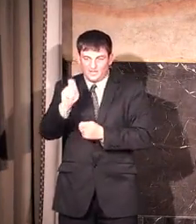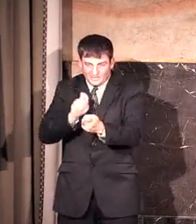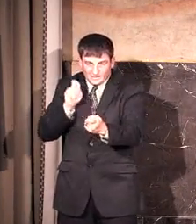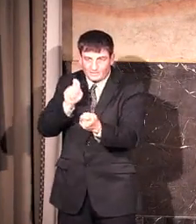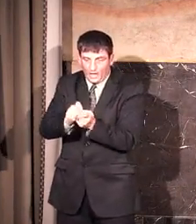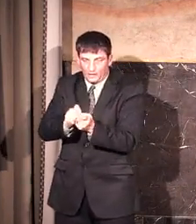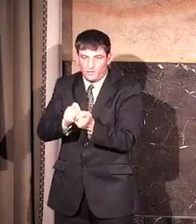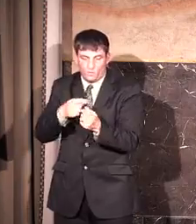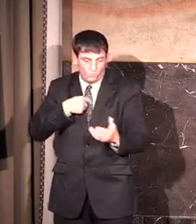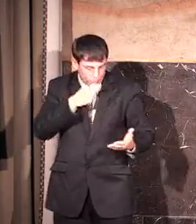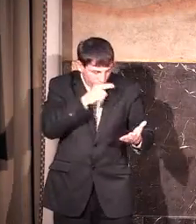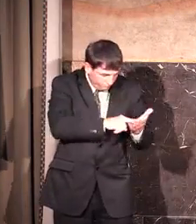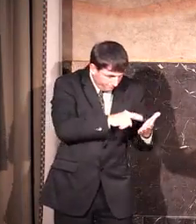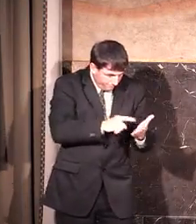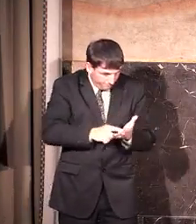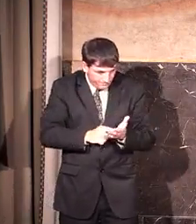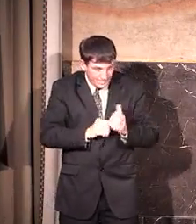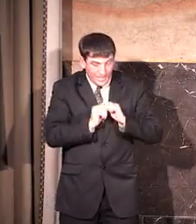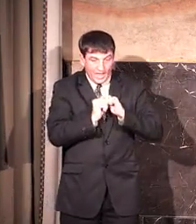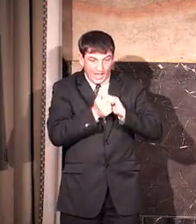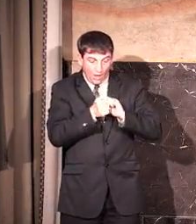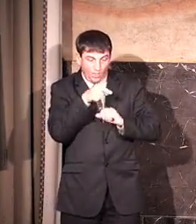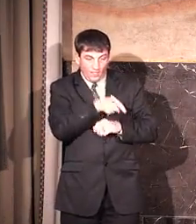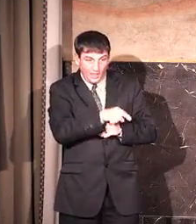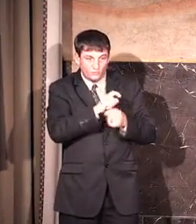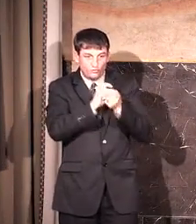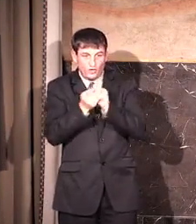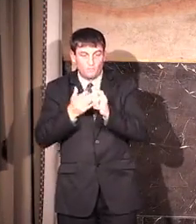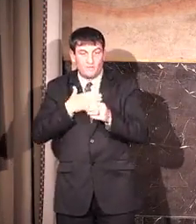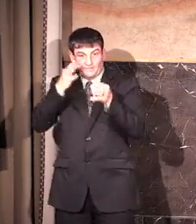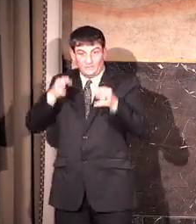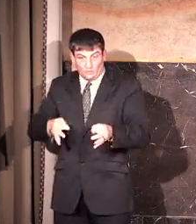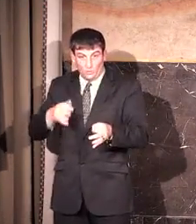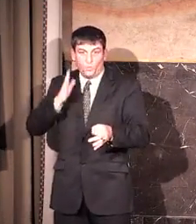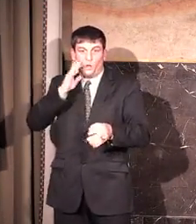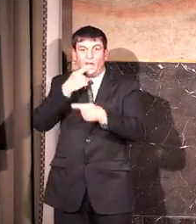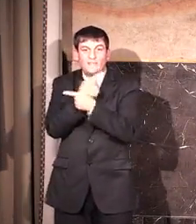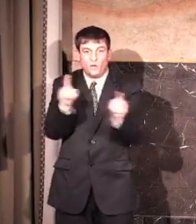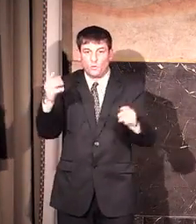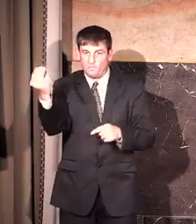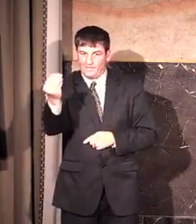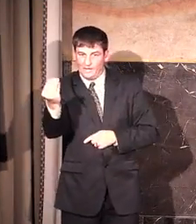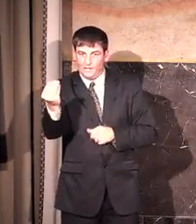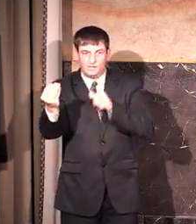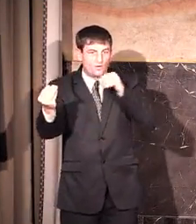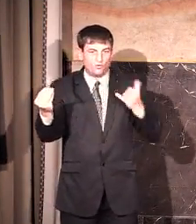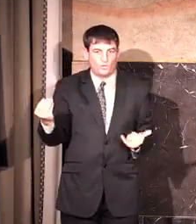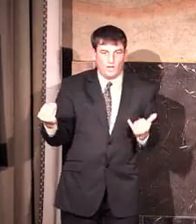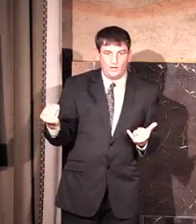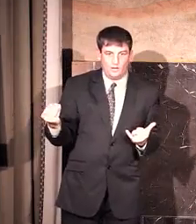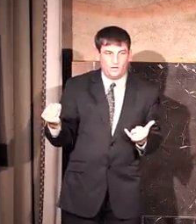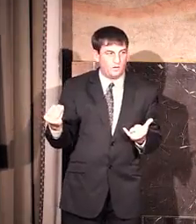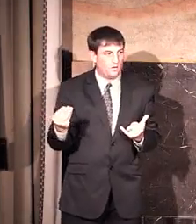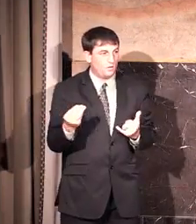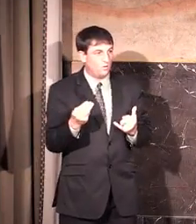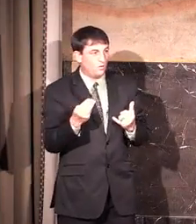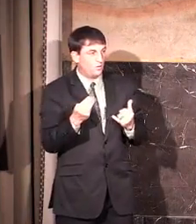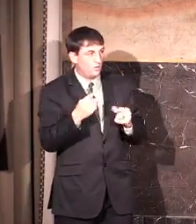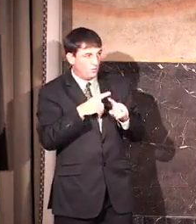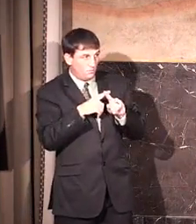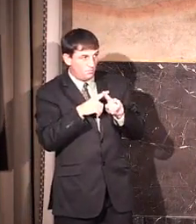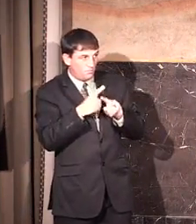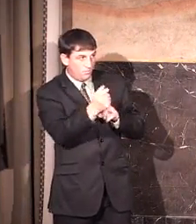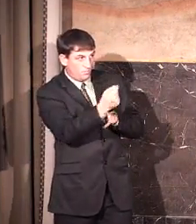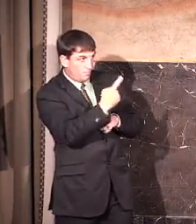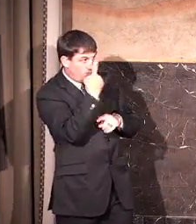and how it informs the decision that I make. But I'm going to announce it on Monday. I'm not going to announce it today. So as of now, you're